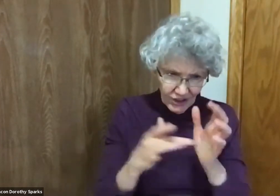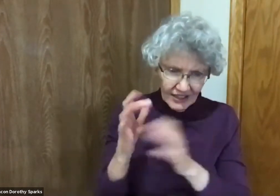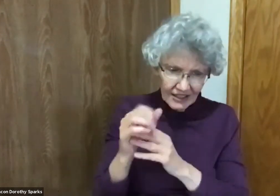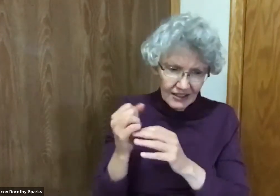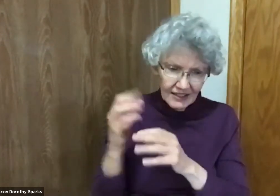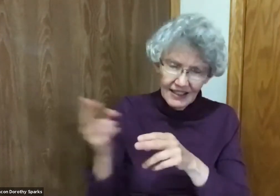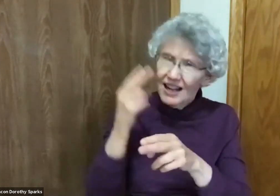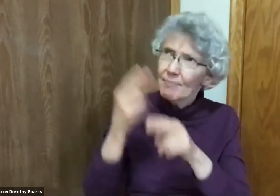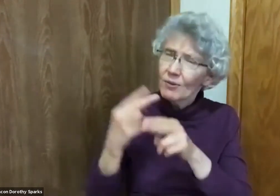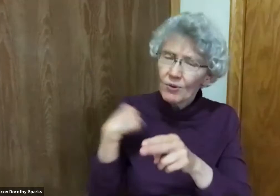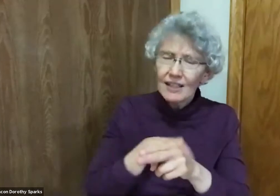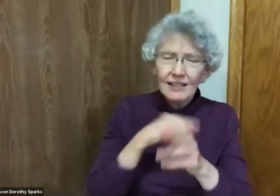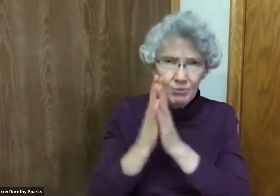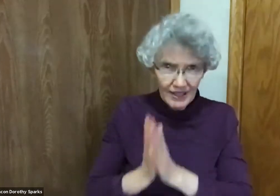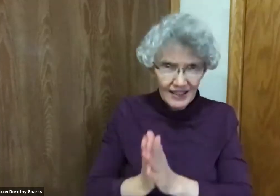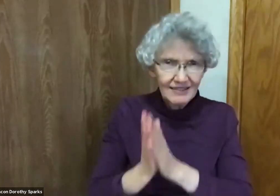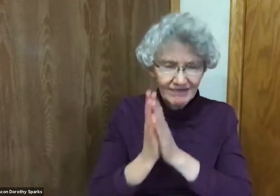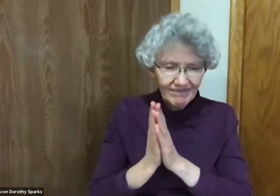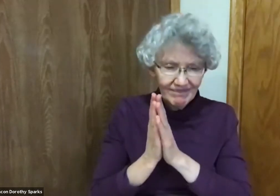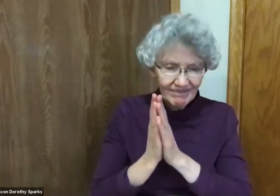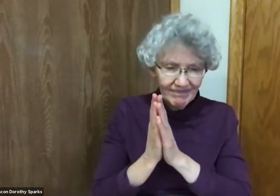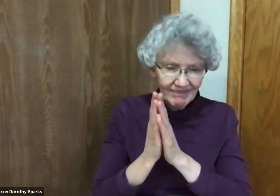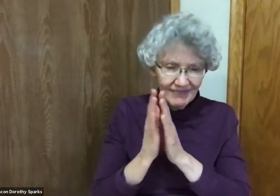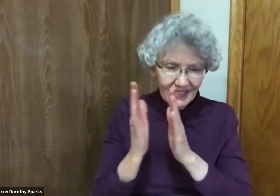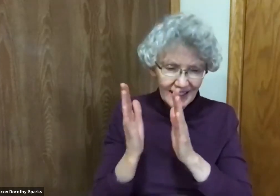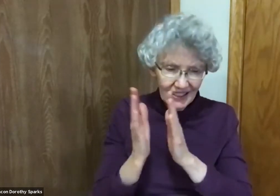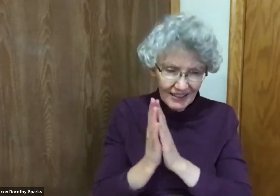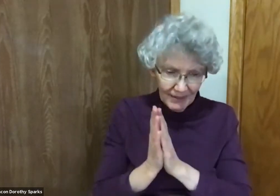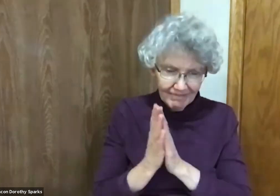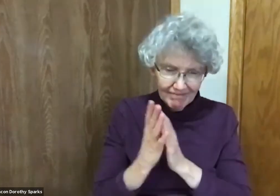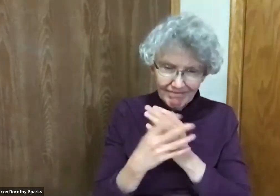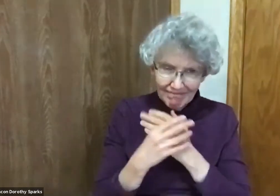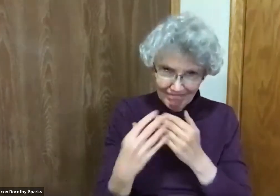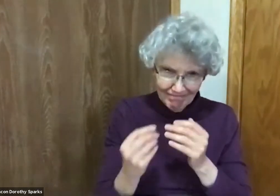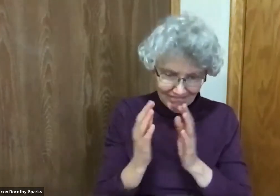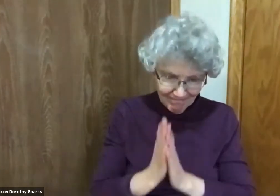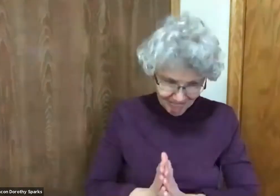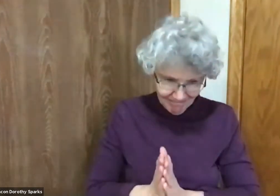day. In Jesus' name we pray. Amen.